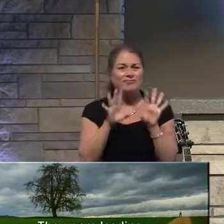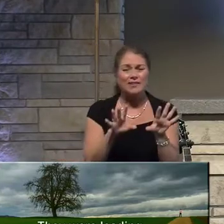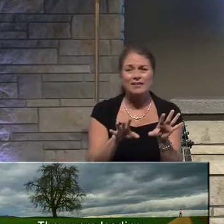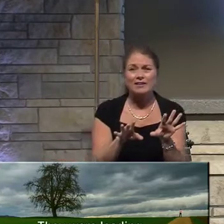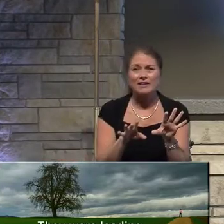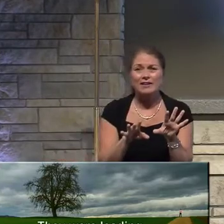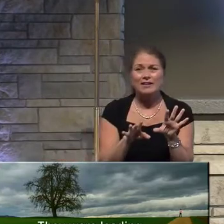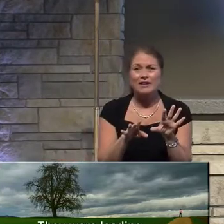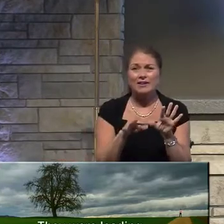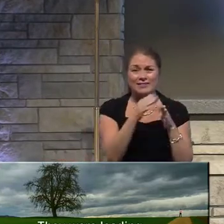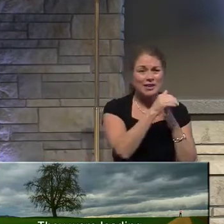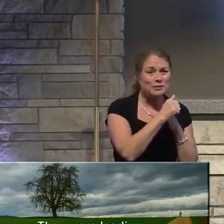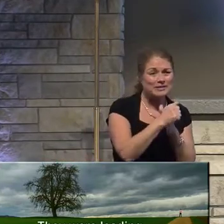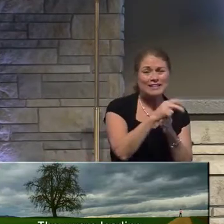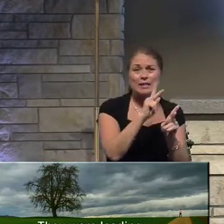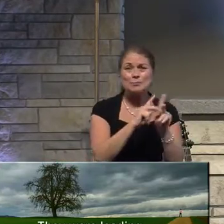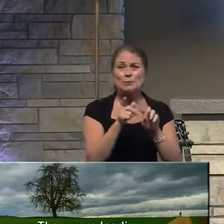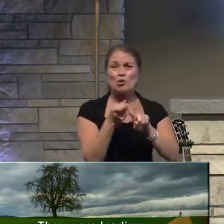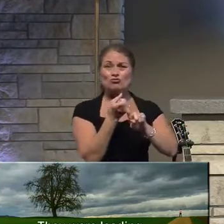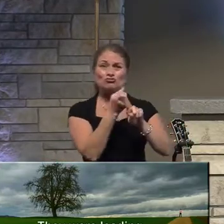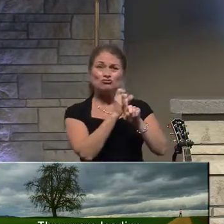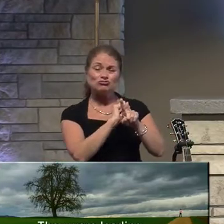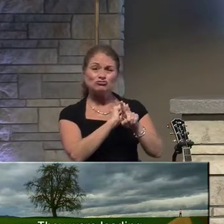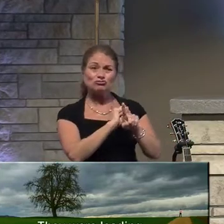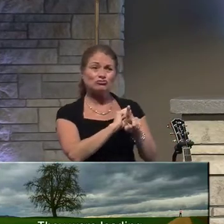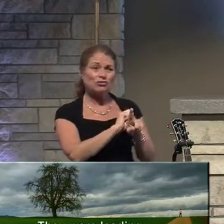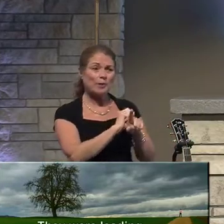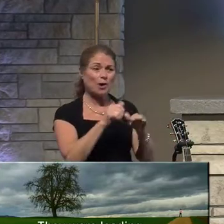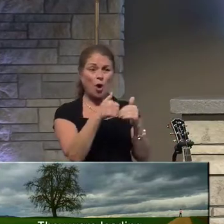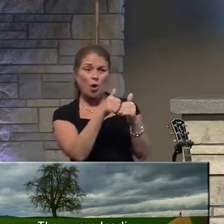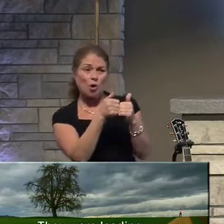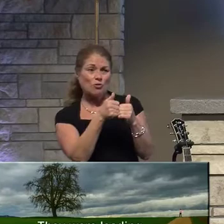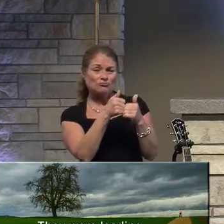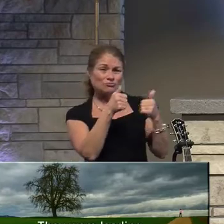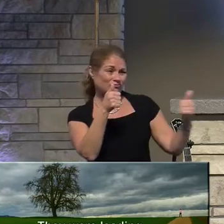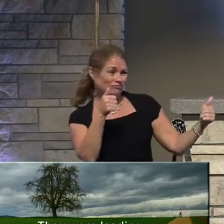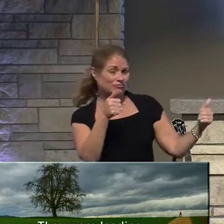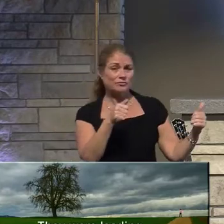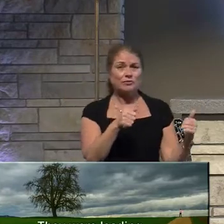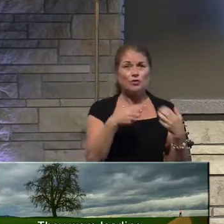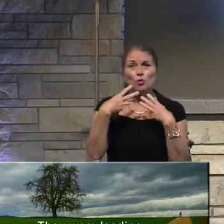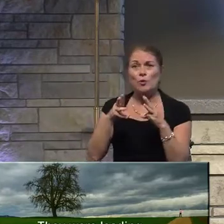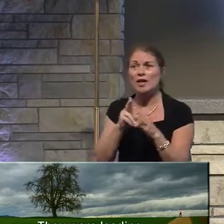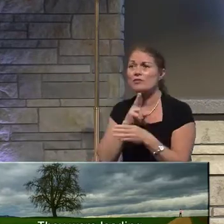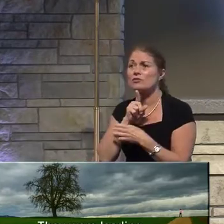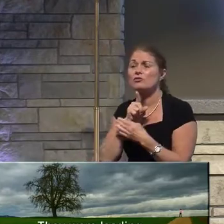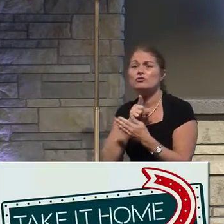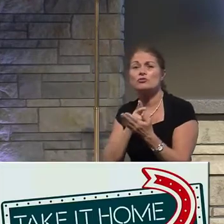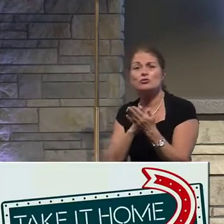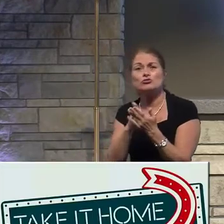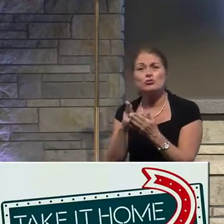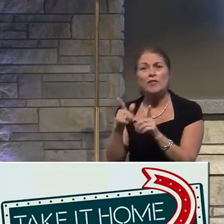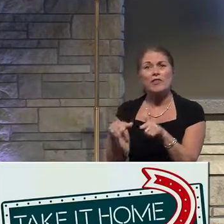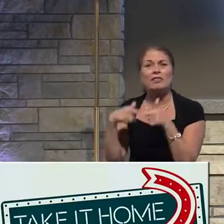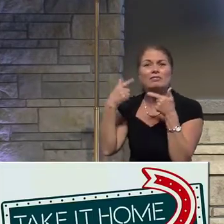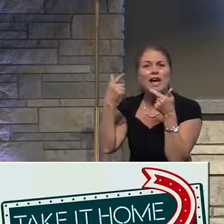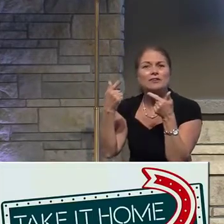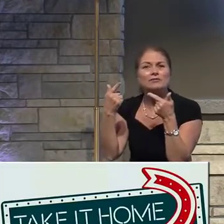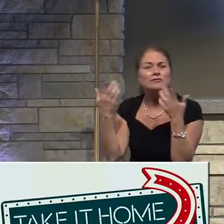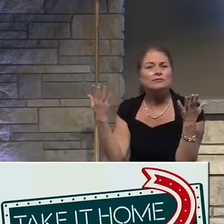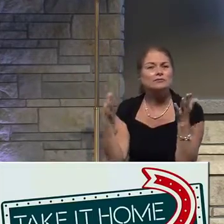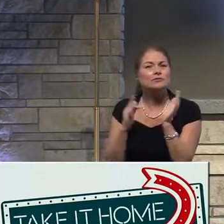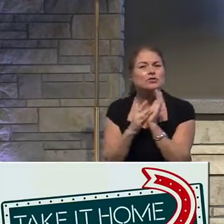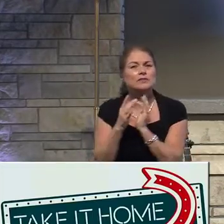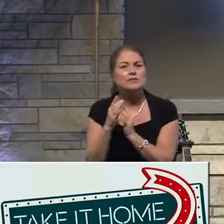leading people away from the way, the truth, and the life that was Jesus. So let's take this